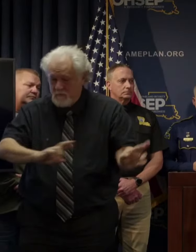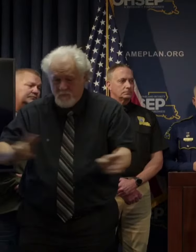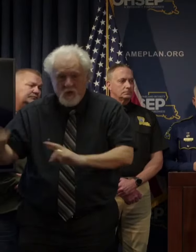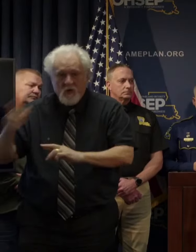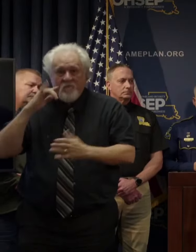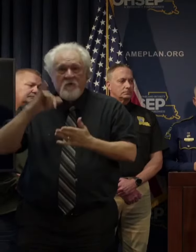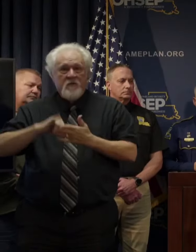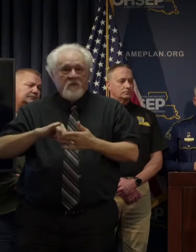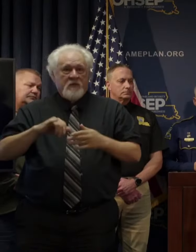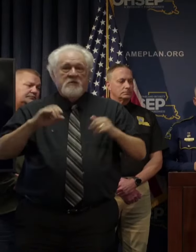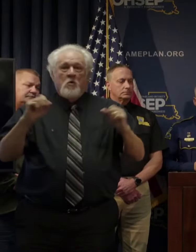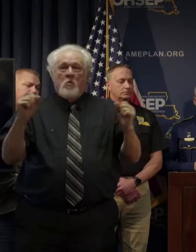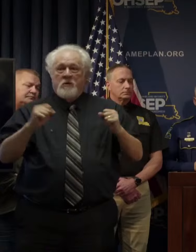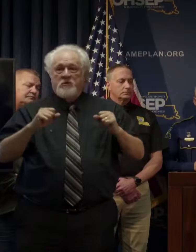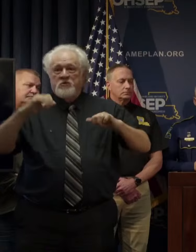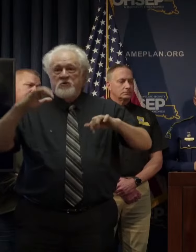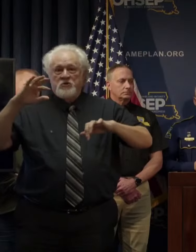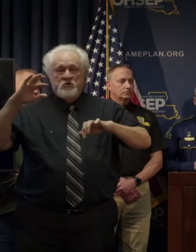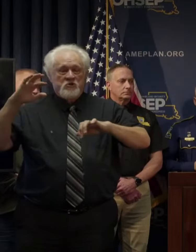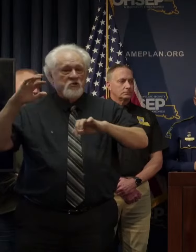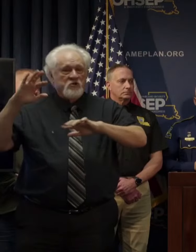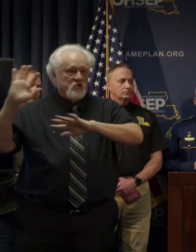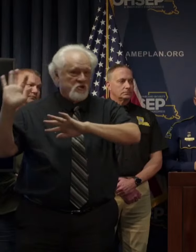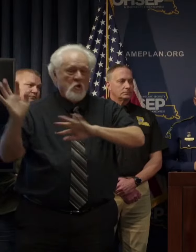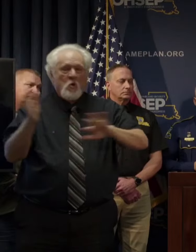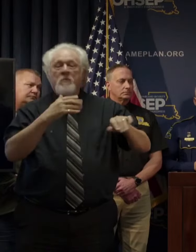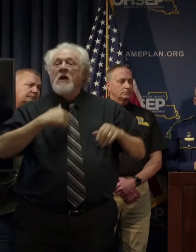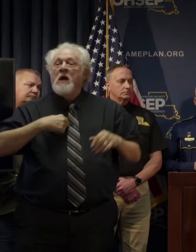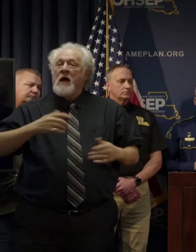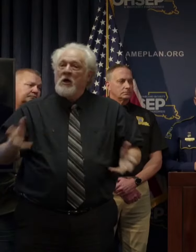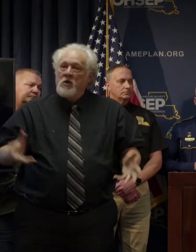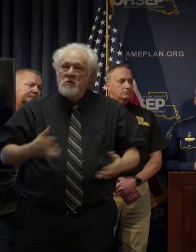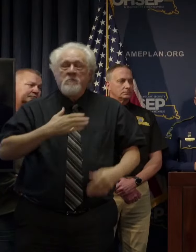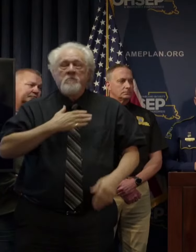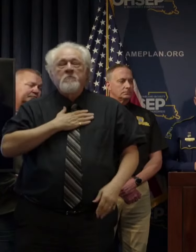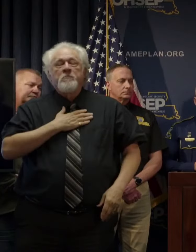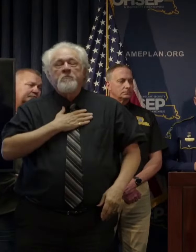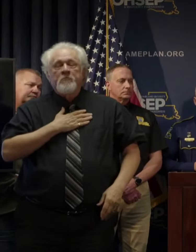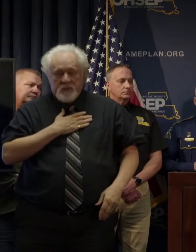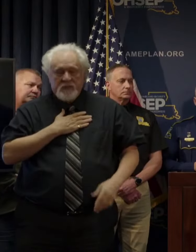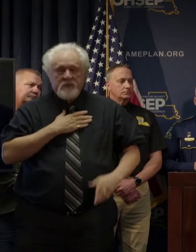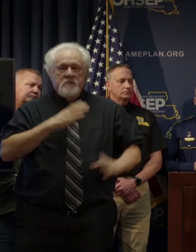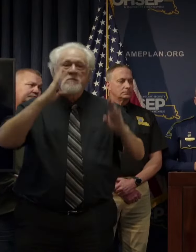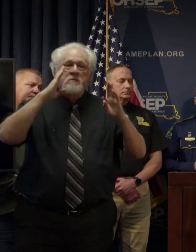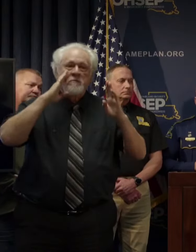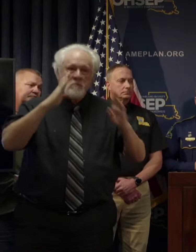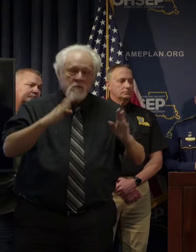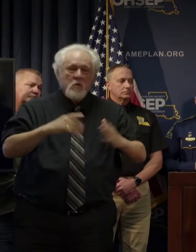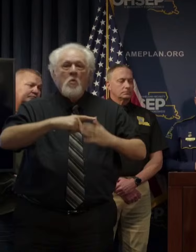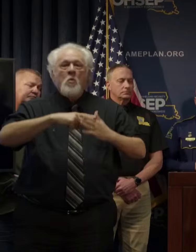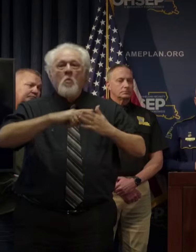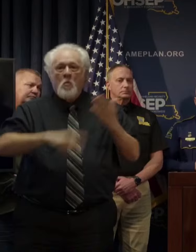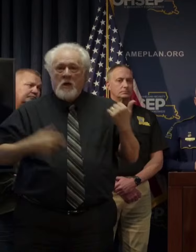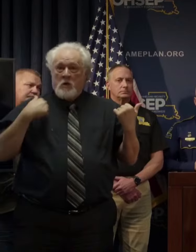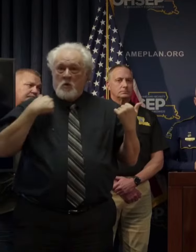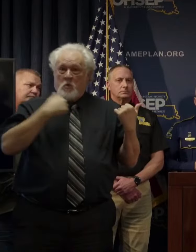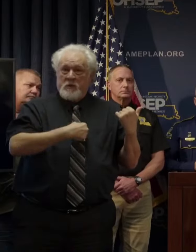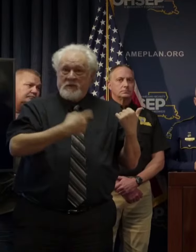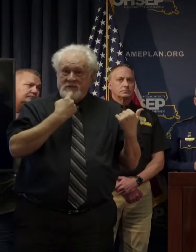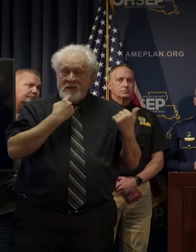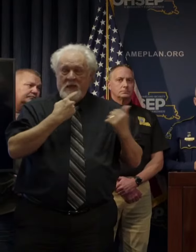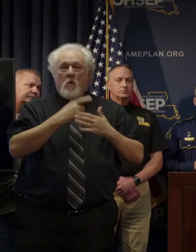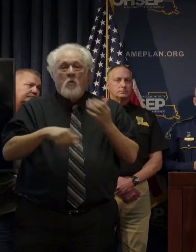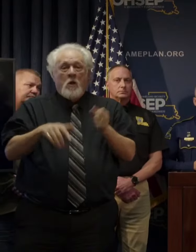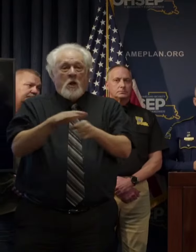this winter storm. And I urge you to please heed what we are saying and what